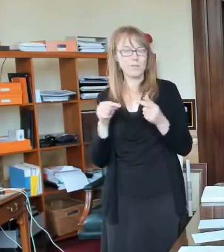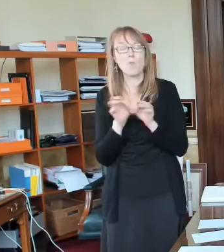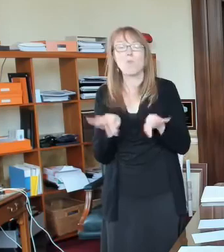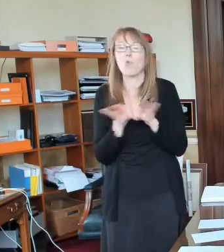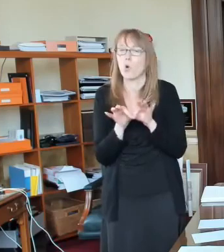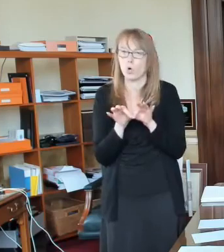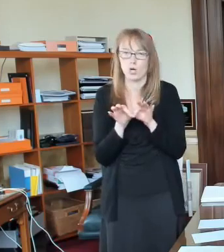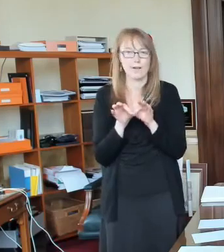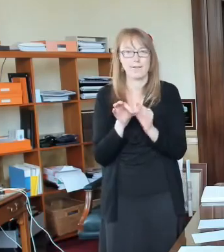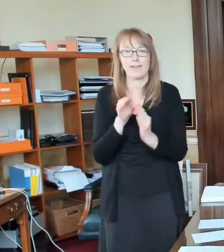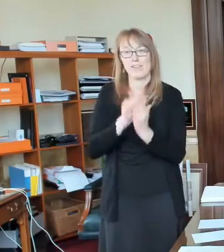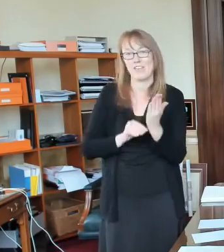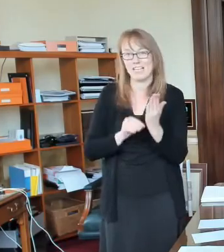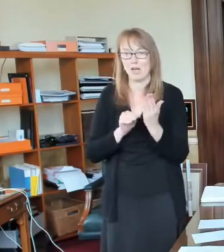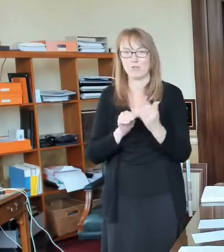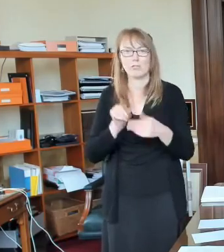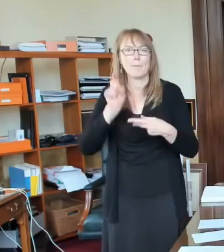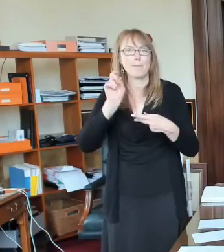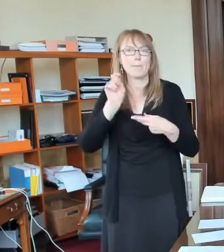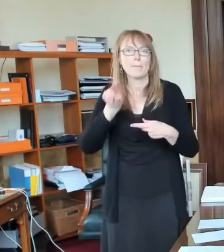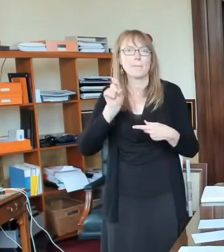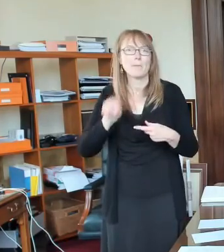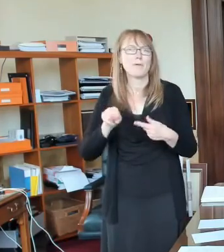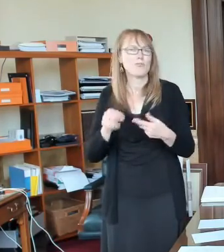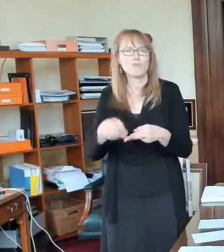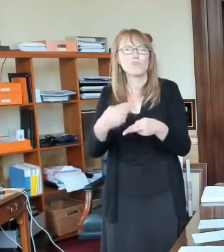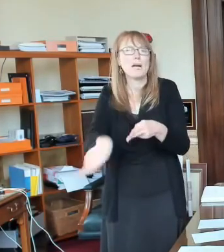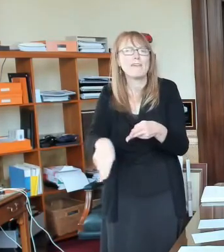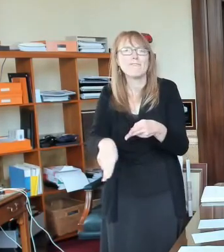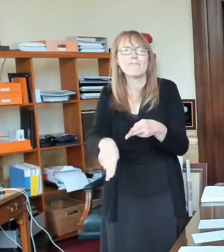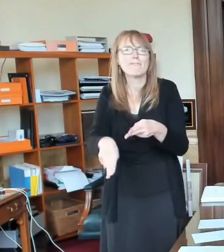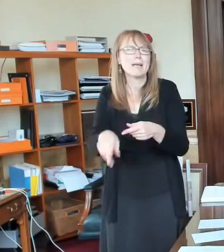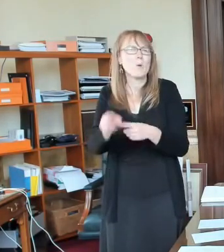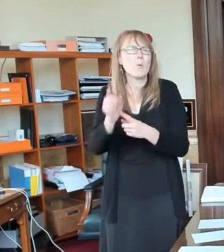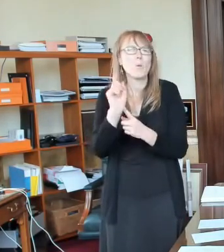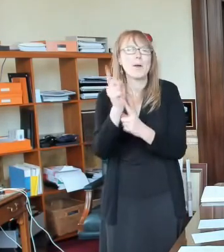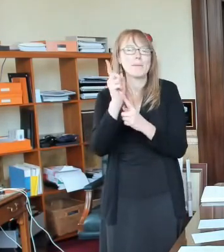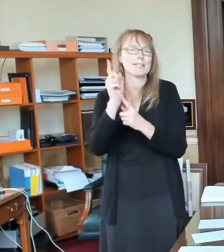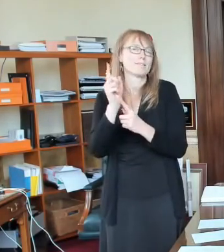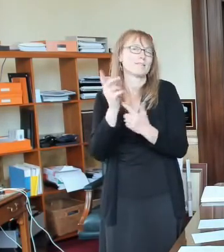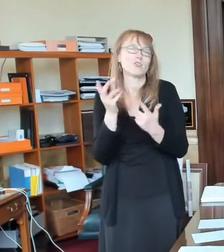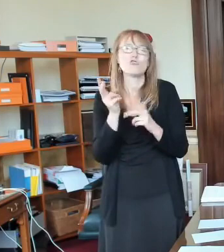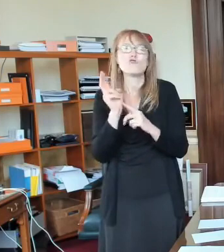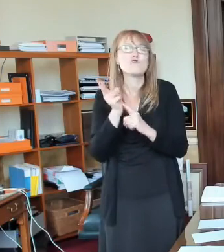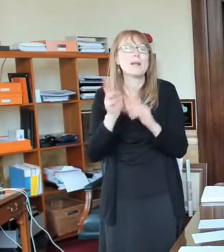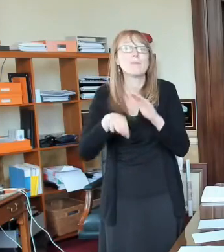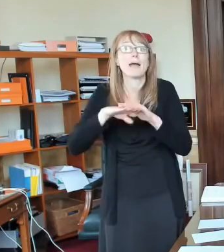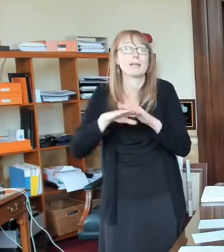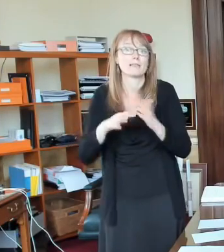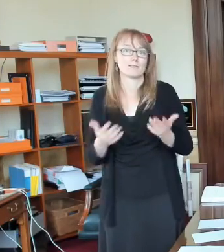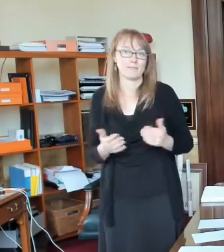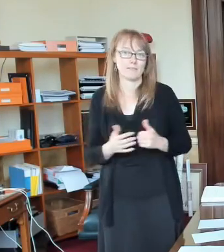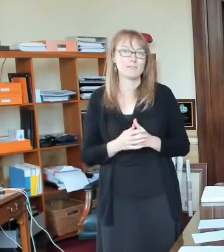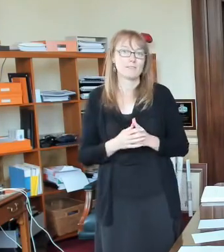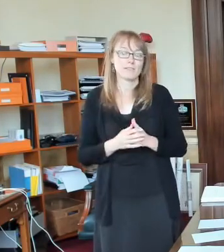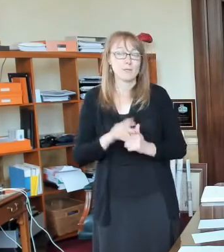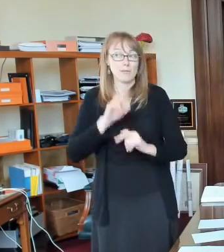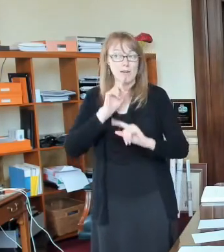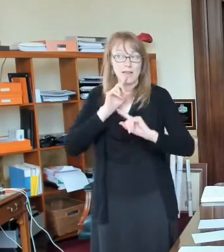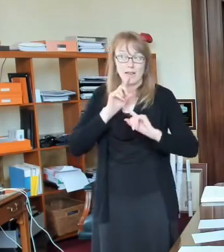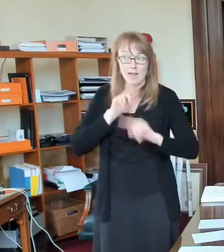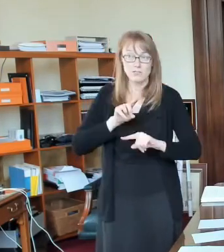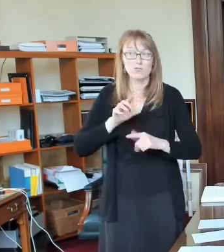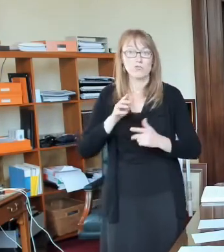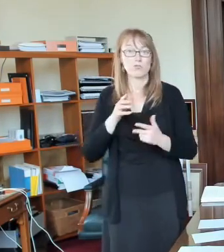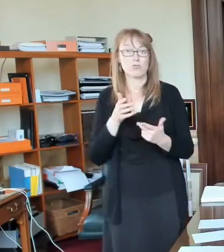you a minute, 2 minutes at tops to fill out the census, a very short form, really important for the future of our city